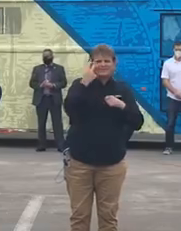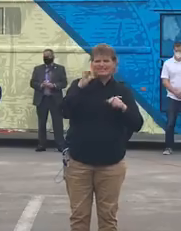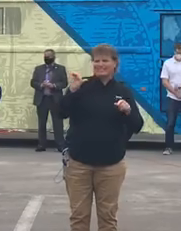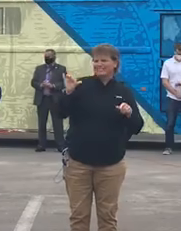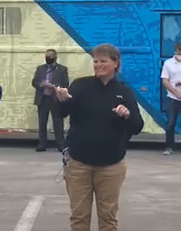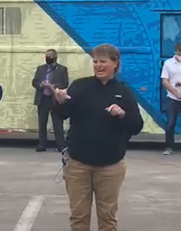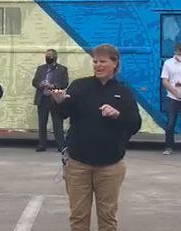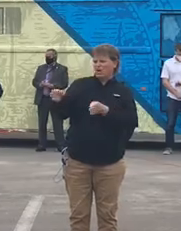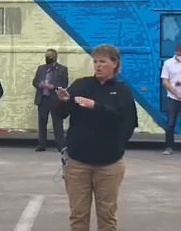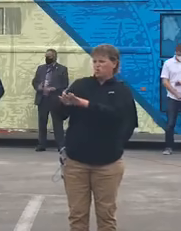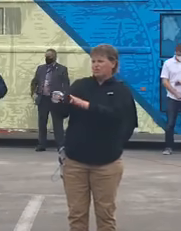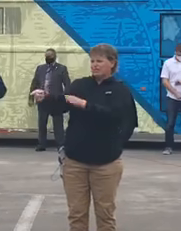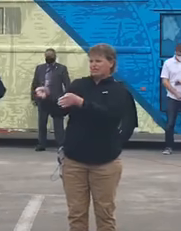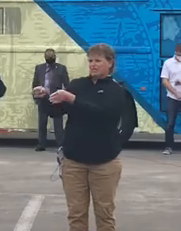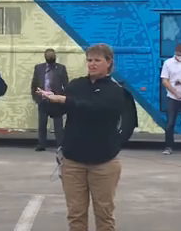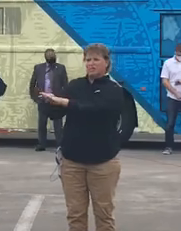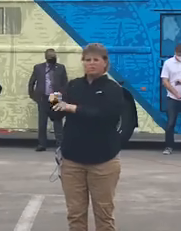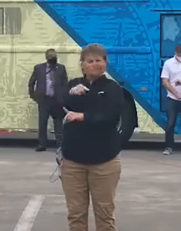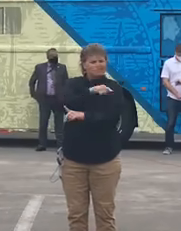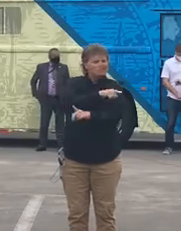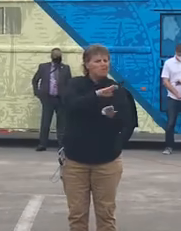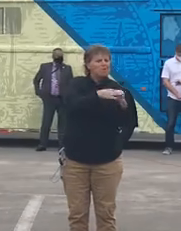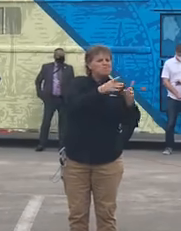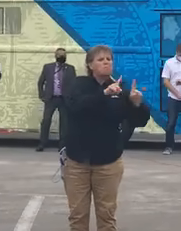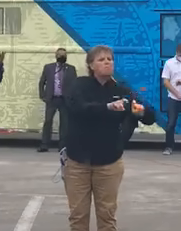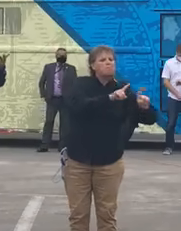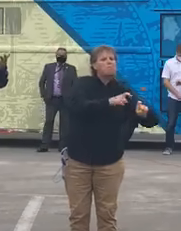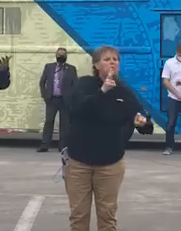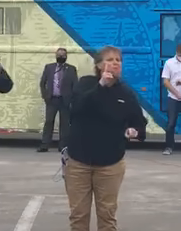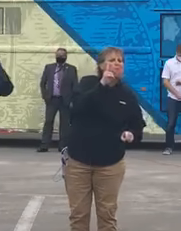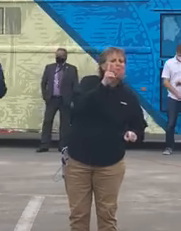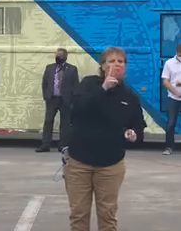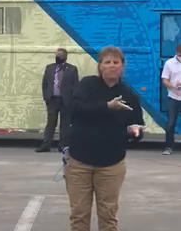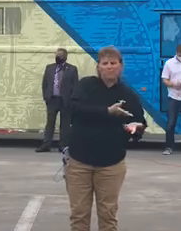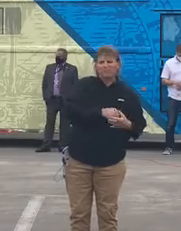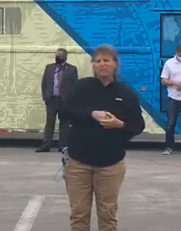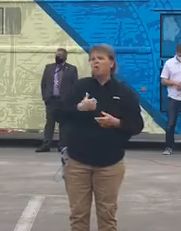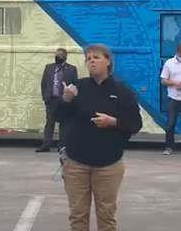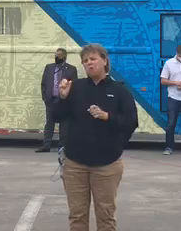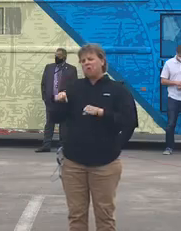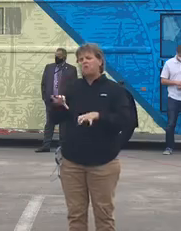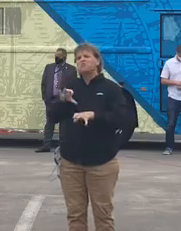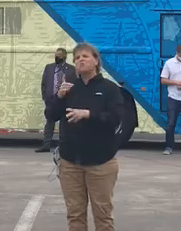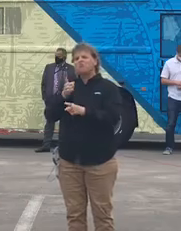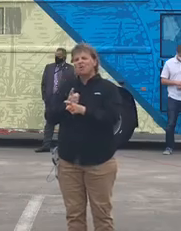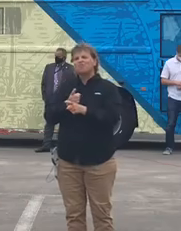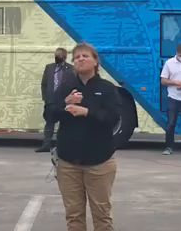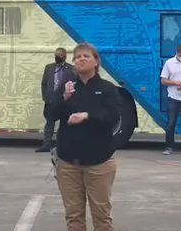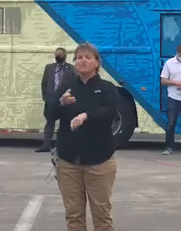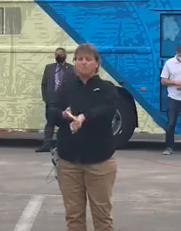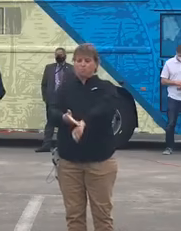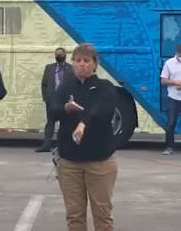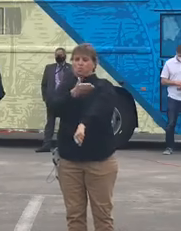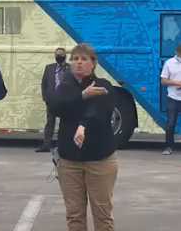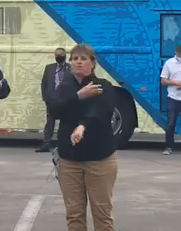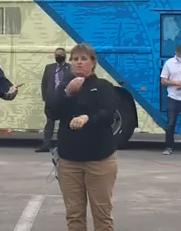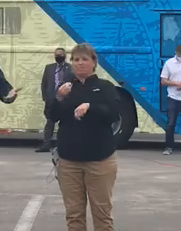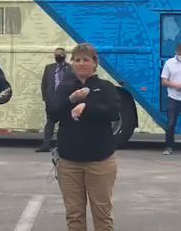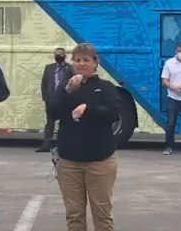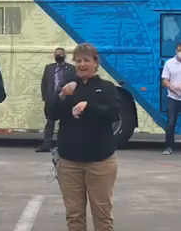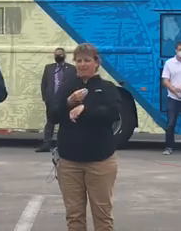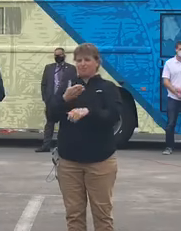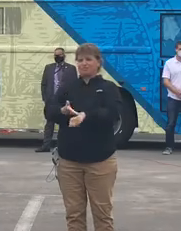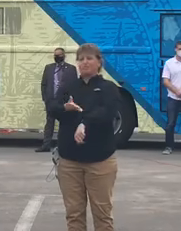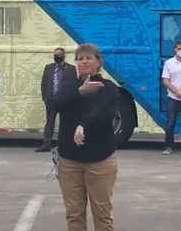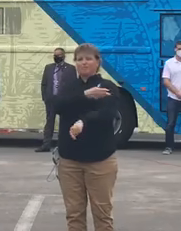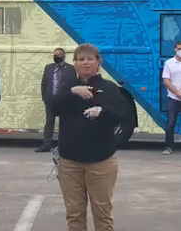Not necessarily. I mean, you're right. So, I mean, if Miami's making better progress, then you have a major outbreak in Palm Beach. Should Miami